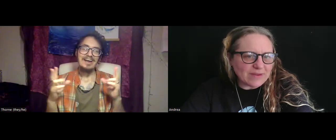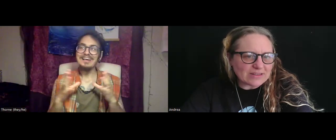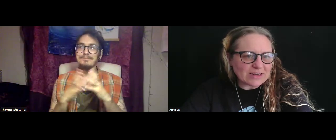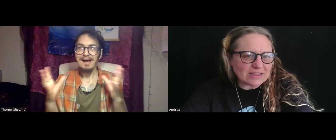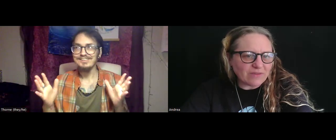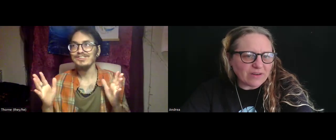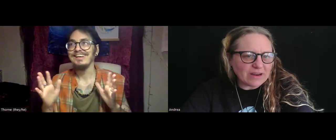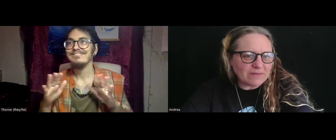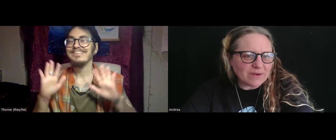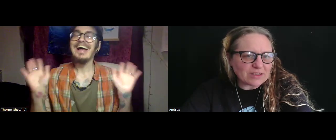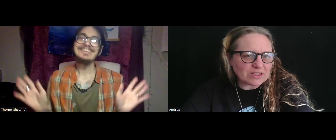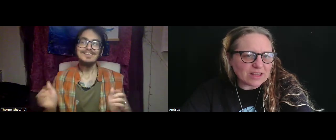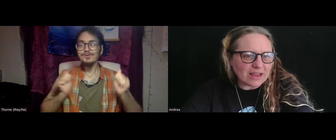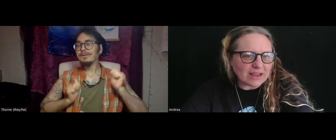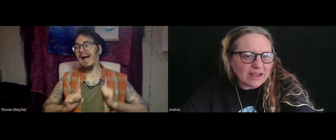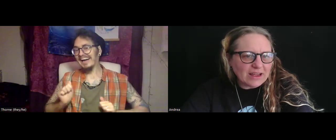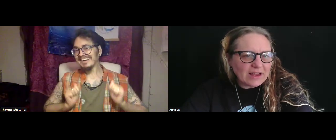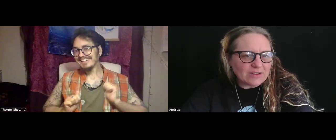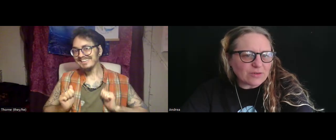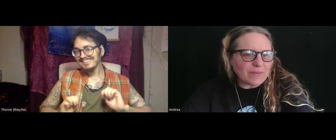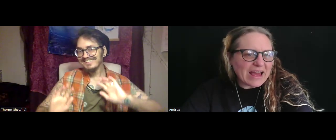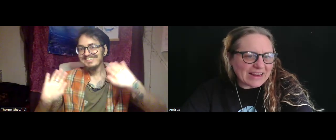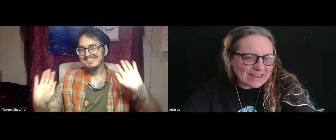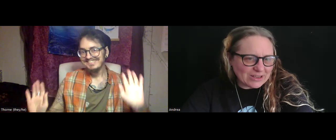imagine it. It's very much like dramatic,